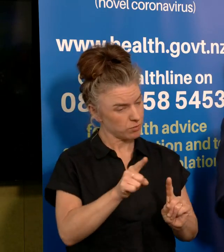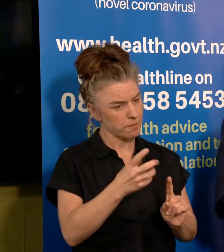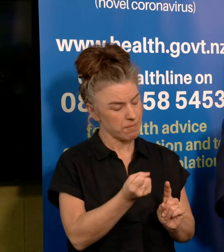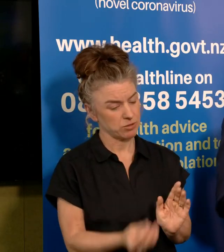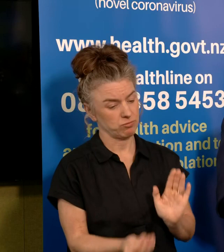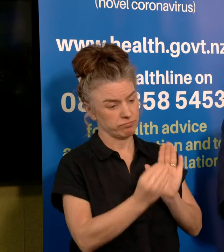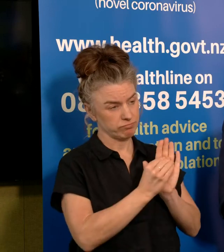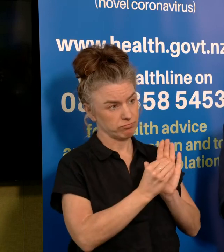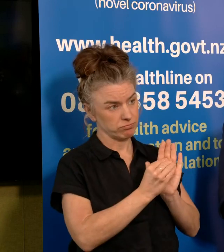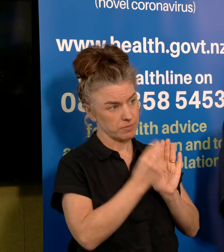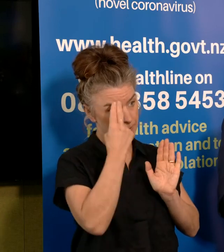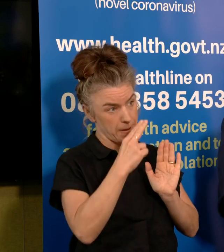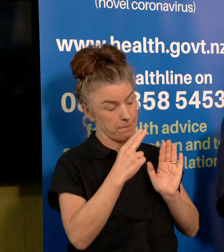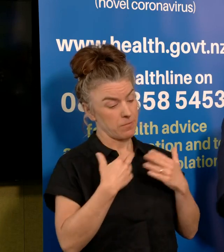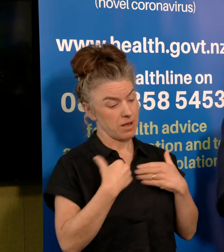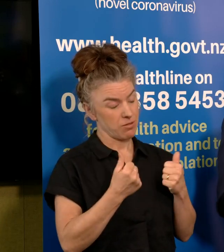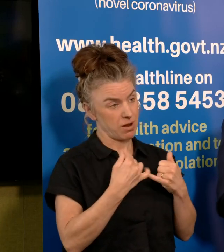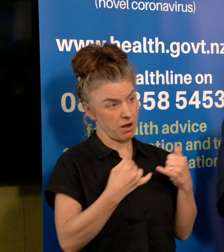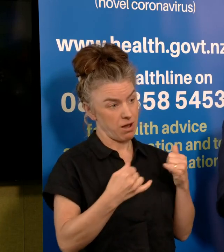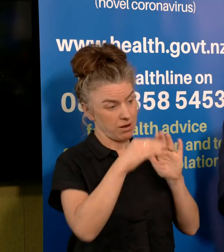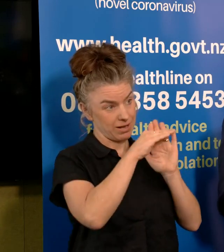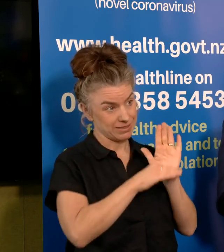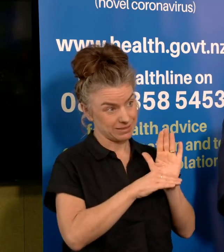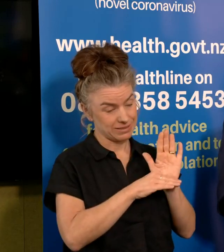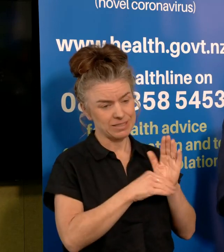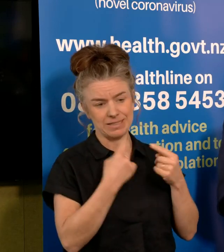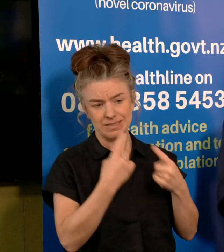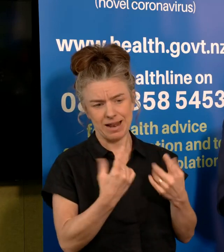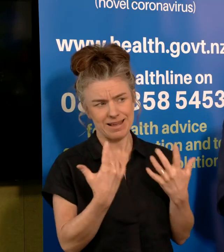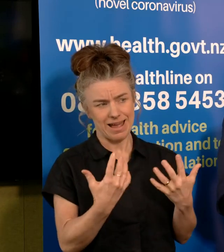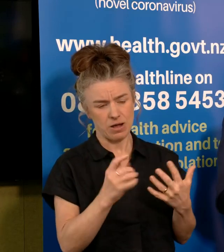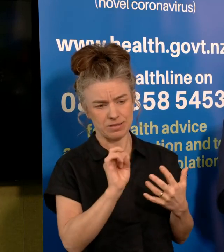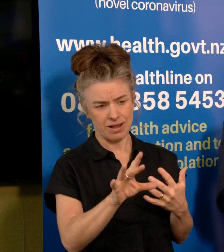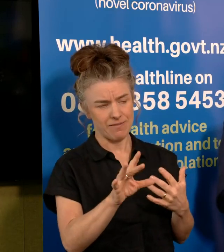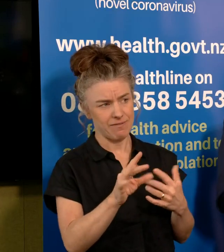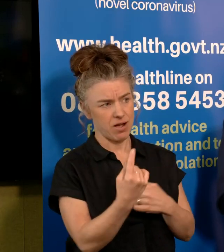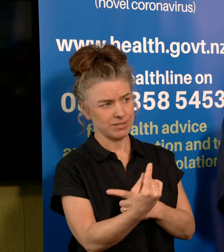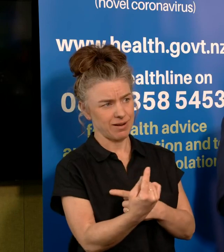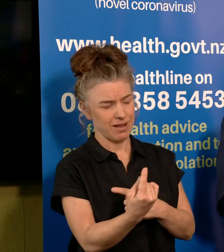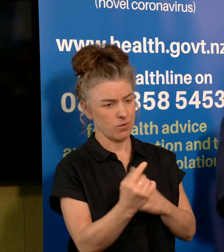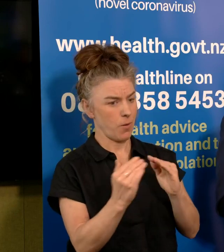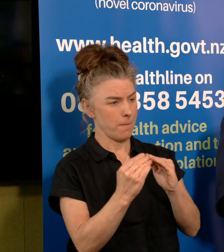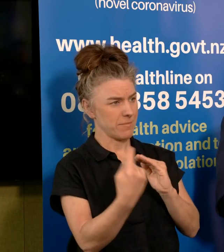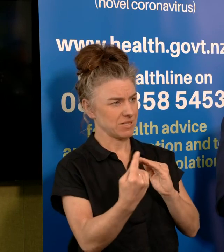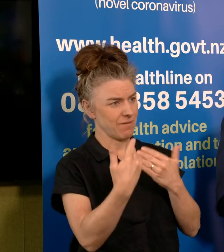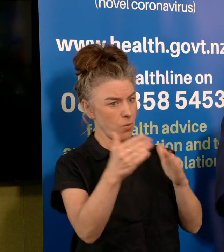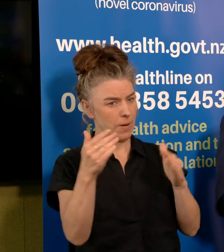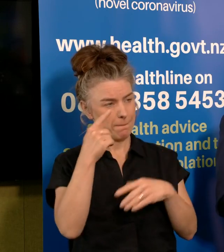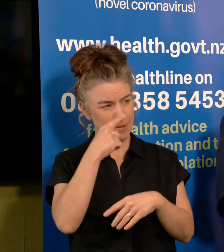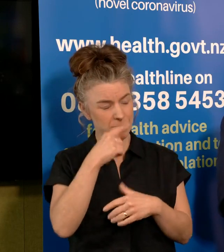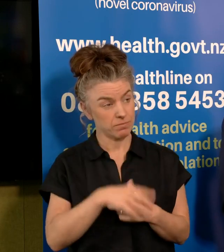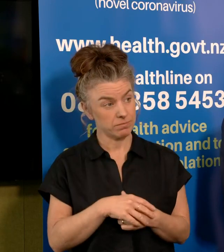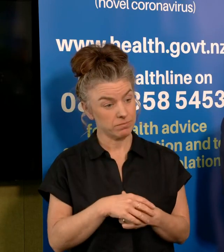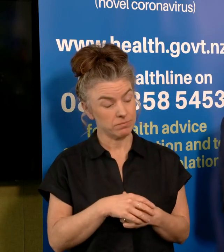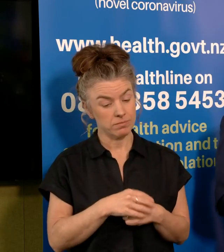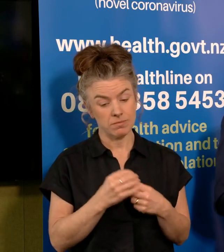with Healthline, and they will be given the information about how to self-isolate. And as I've mentioned previously, we've seen